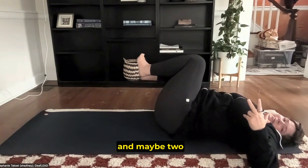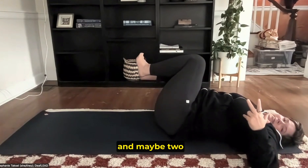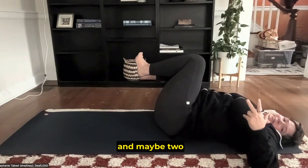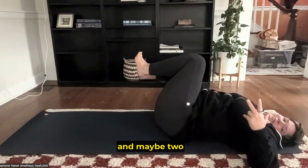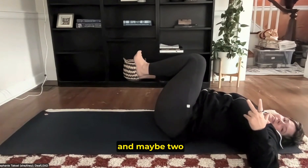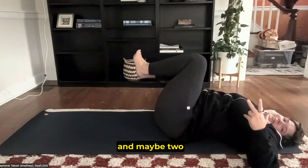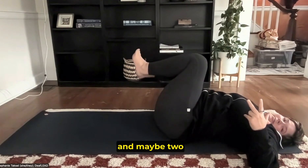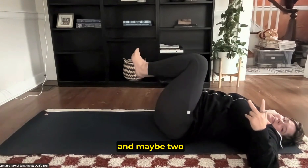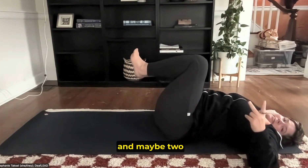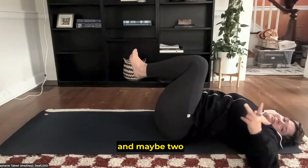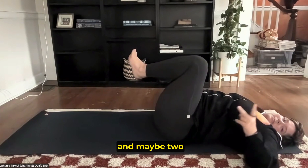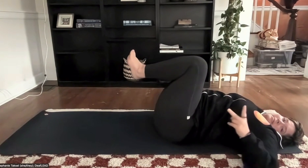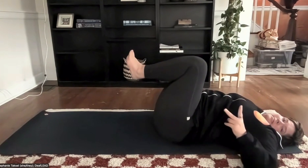And maybe 2.